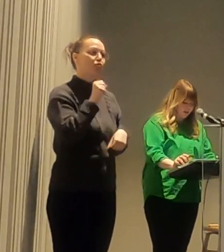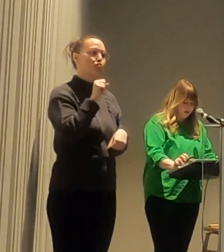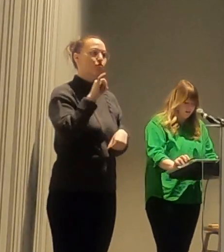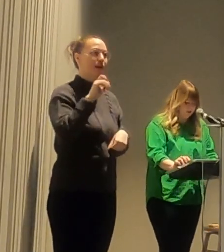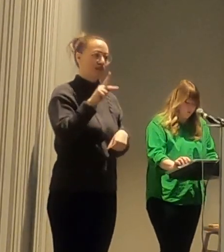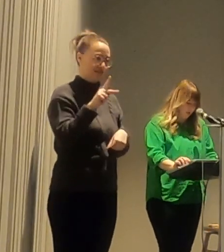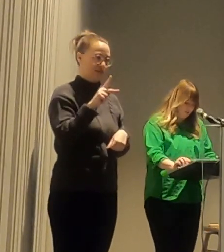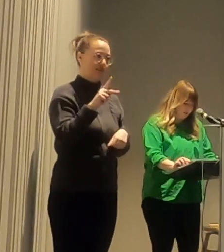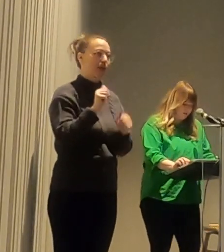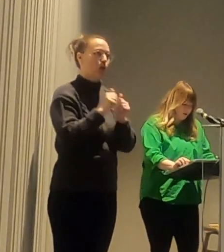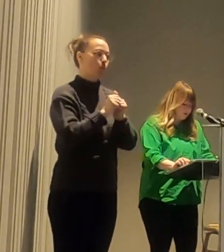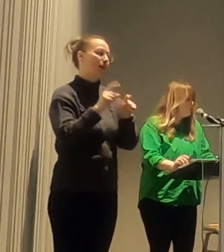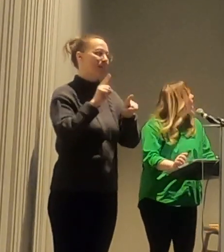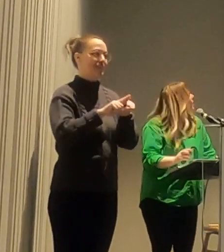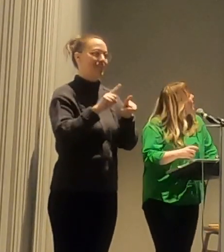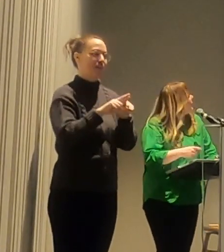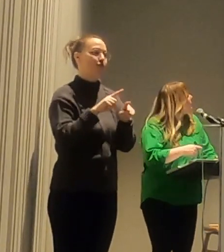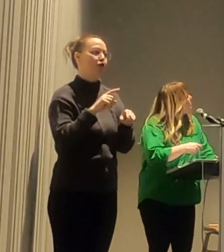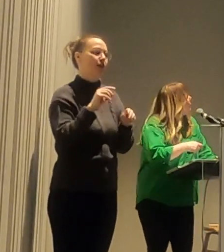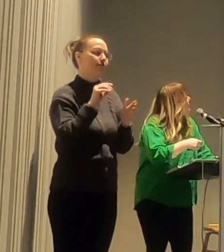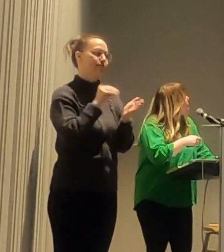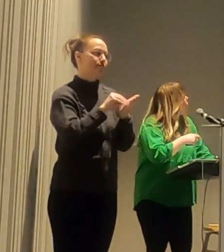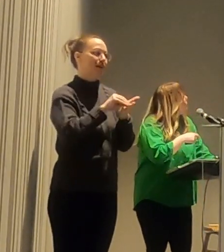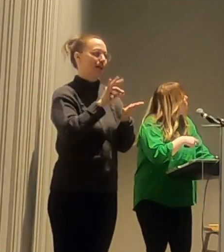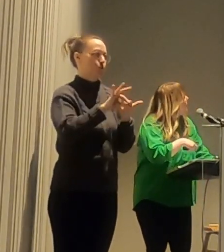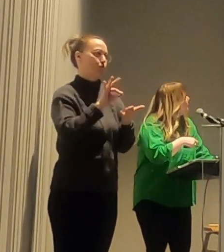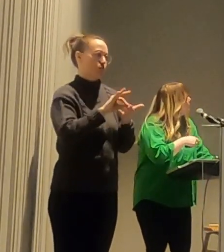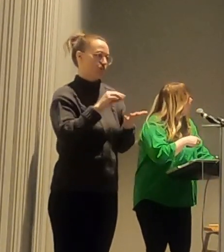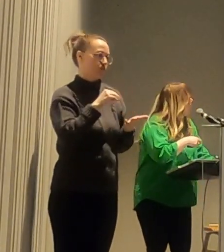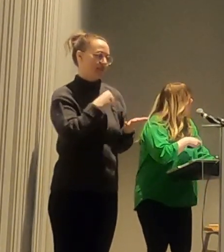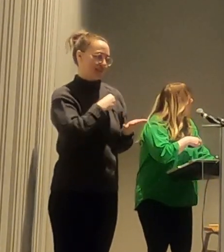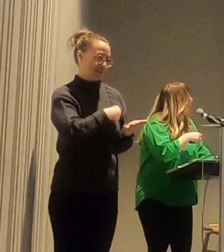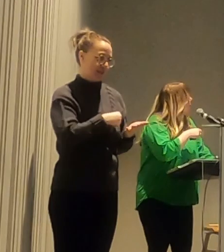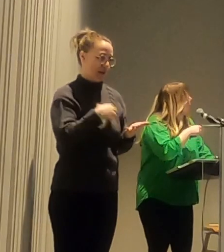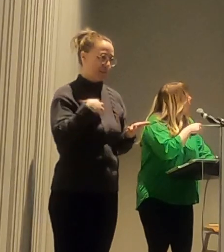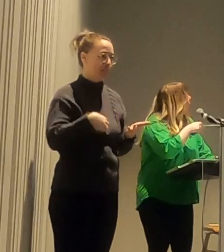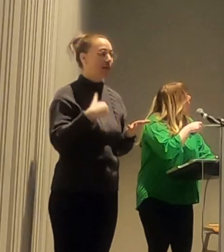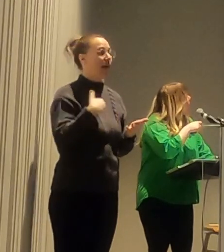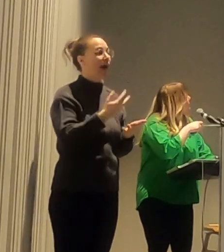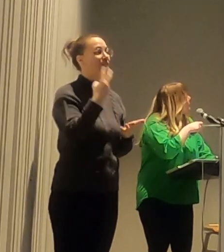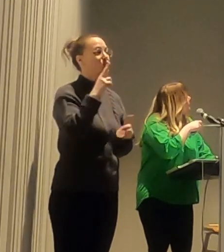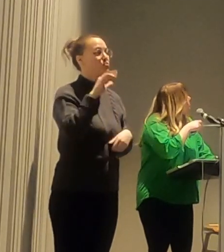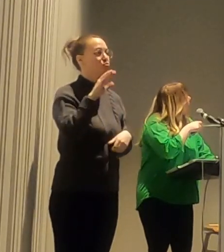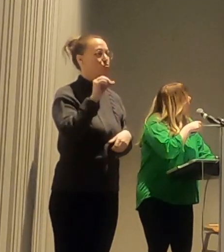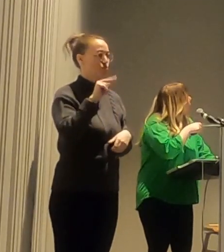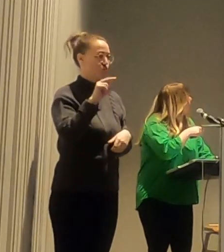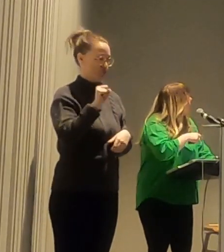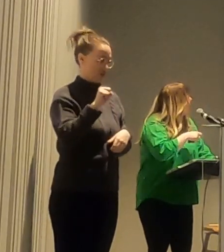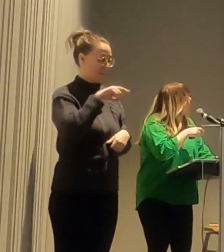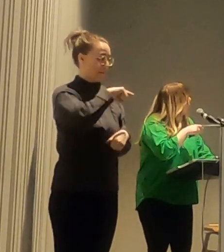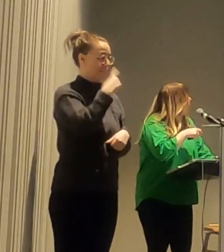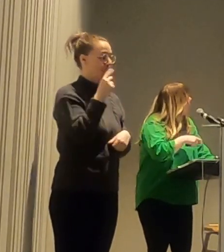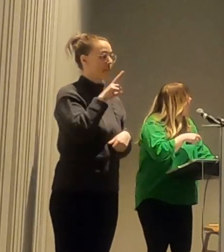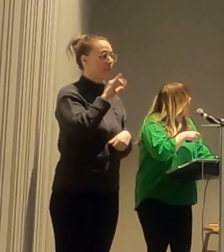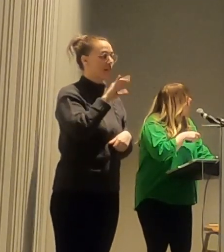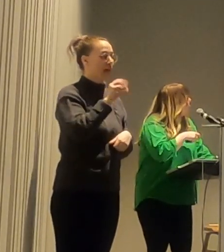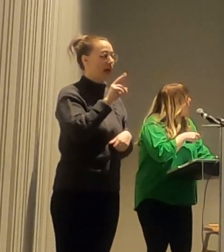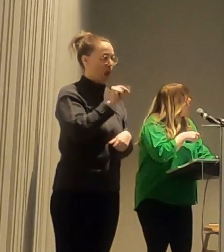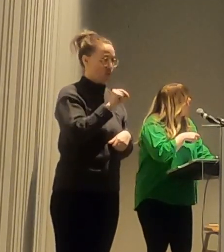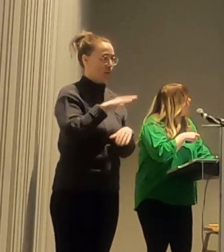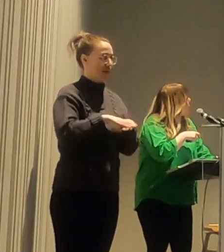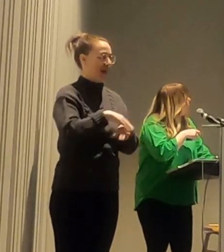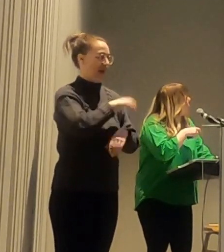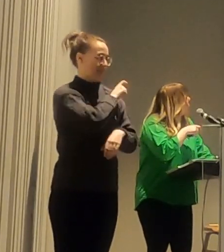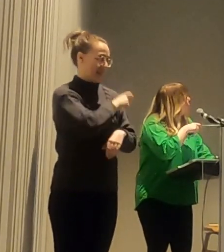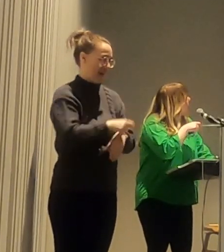a melody of embroidered symbols. It also has 2 bands of ribbon. There's this black ribbon that goes along the edge,